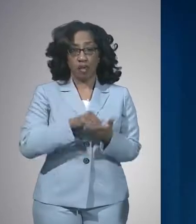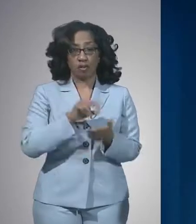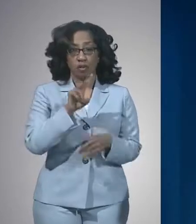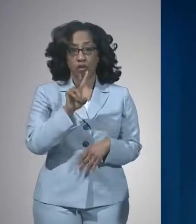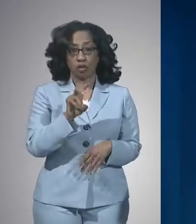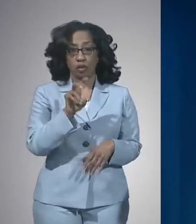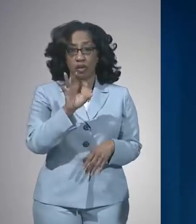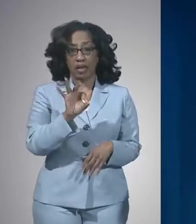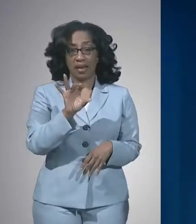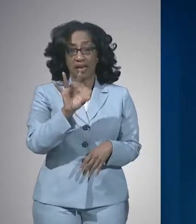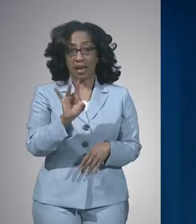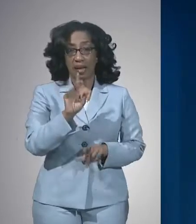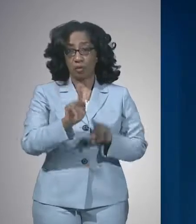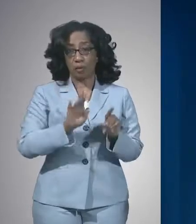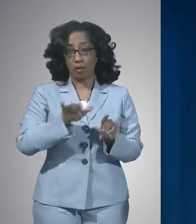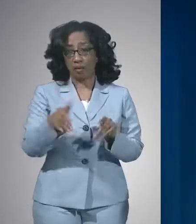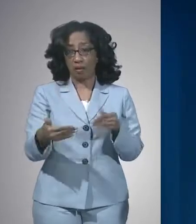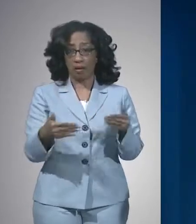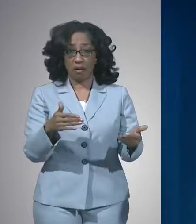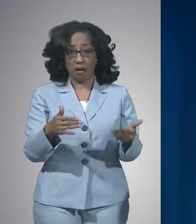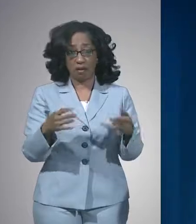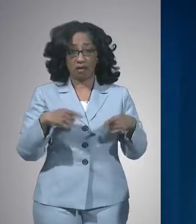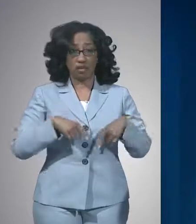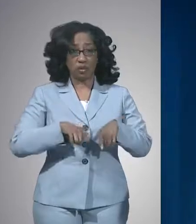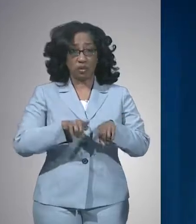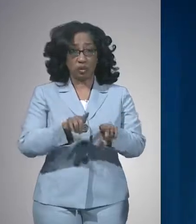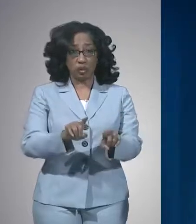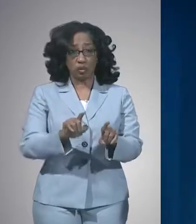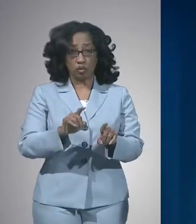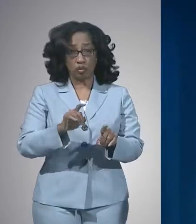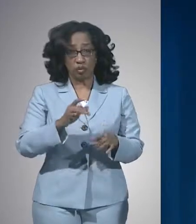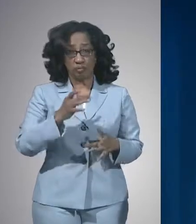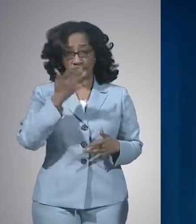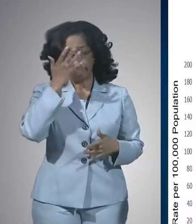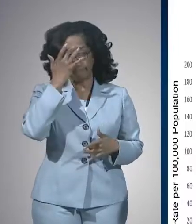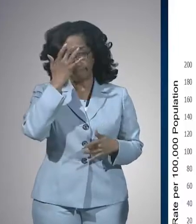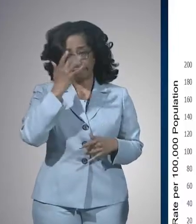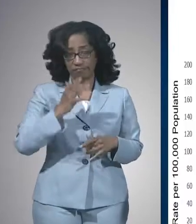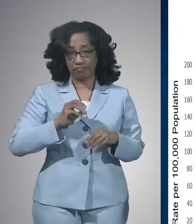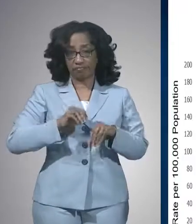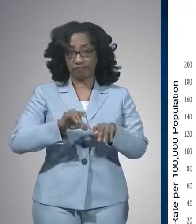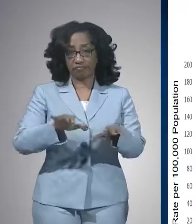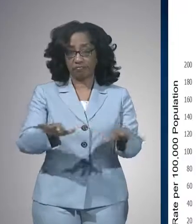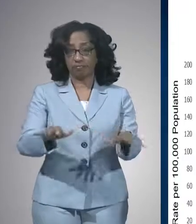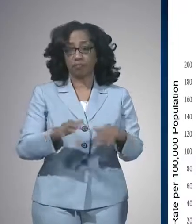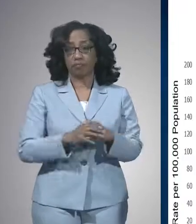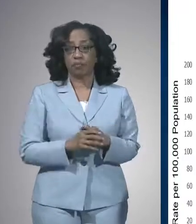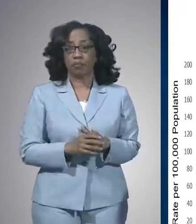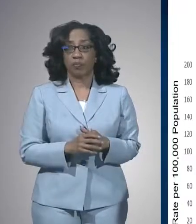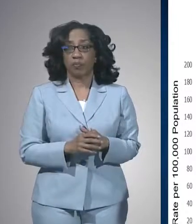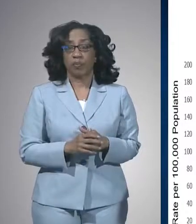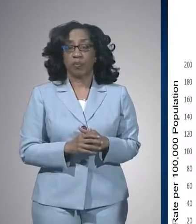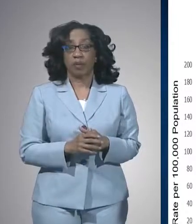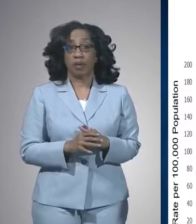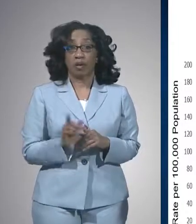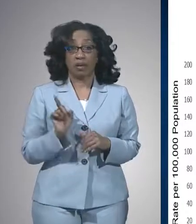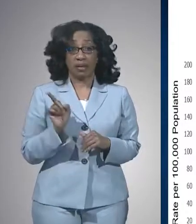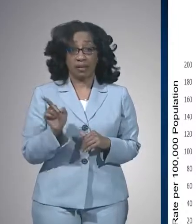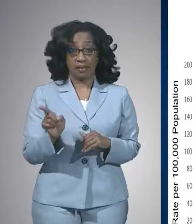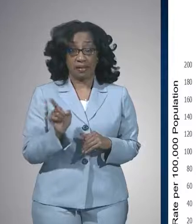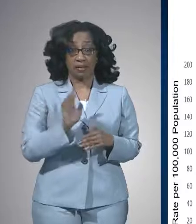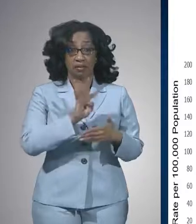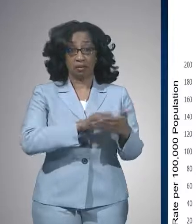2,298 deaths over the course of the pandemic in Shelby County. Next slide. This slide shows